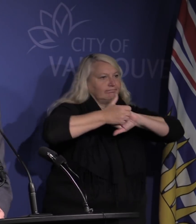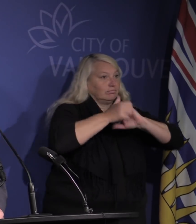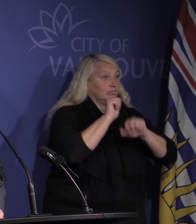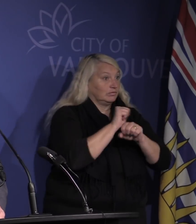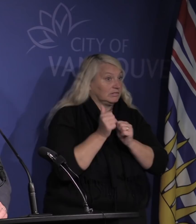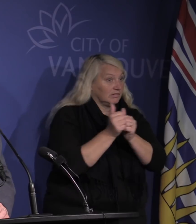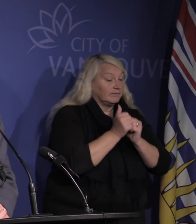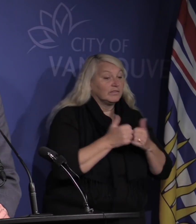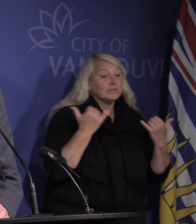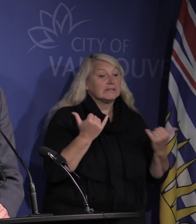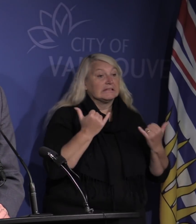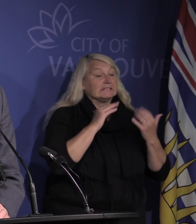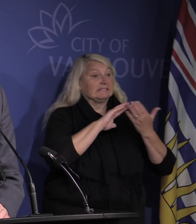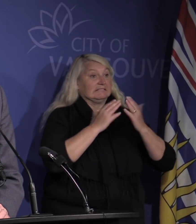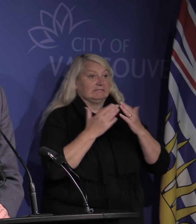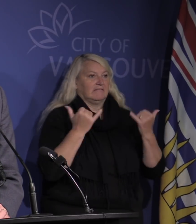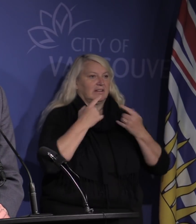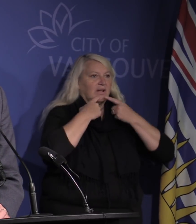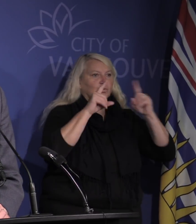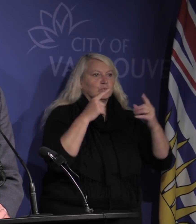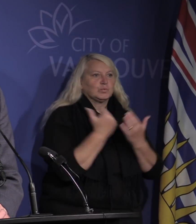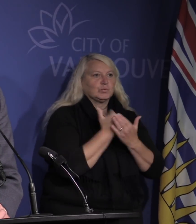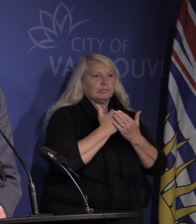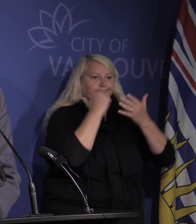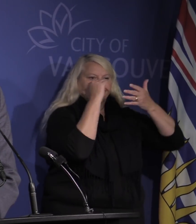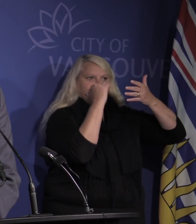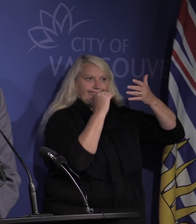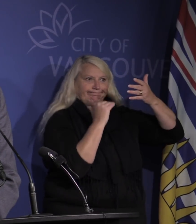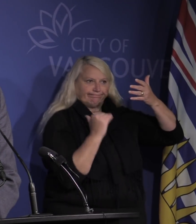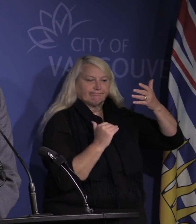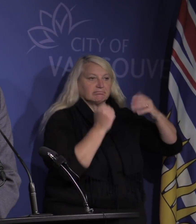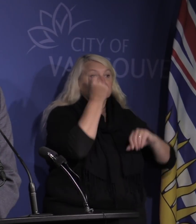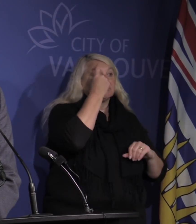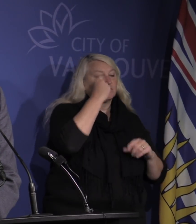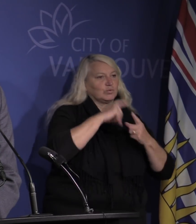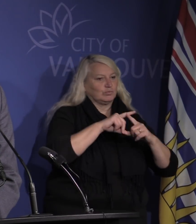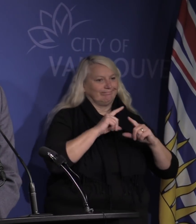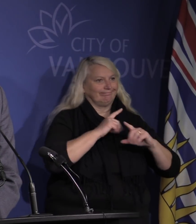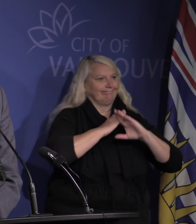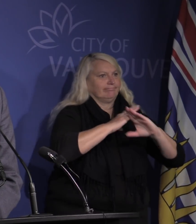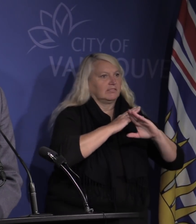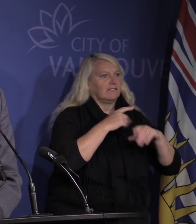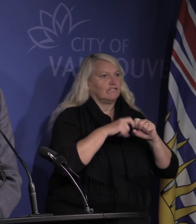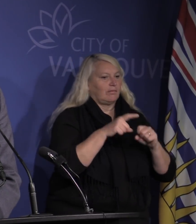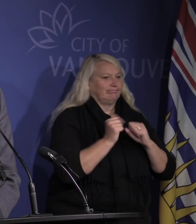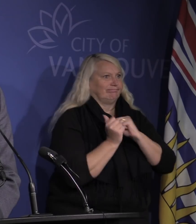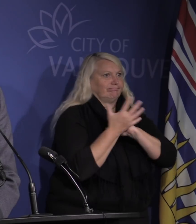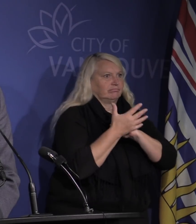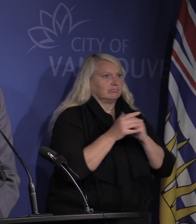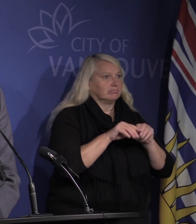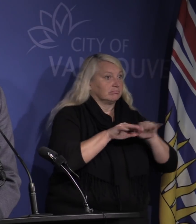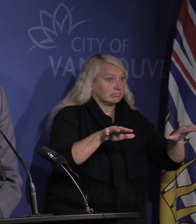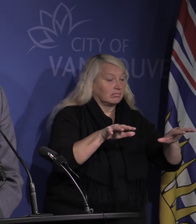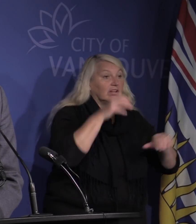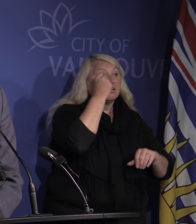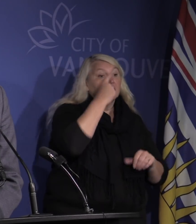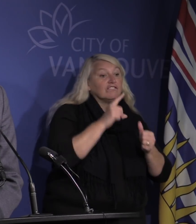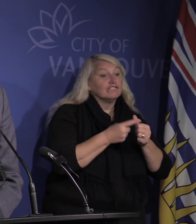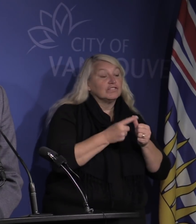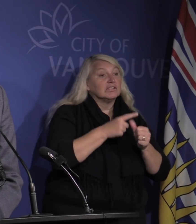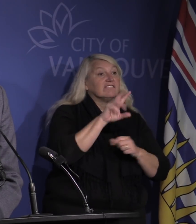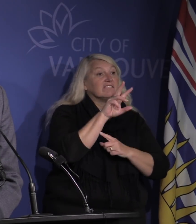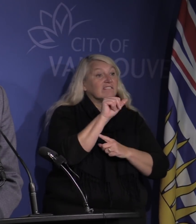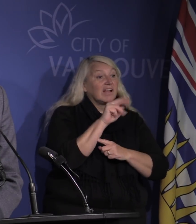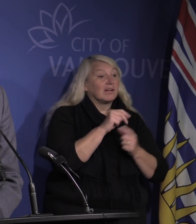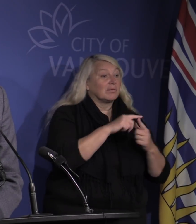announcing new measures the city is taking to help limit the spread of COVID-19. I want to start by thanking every Vancouver bar and